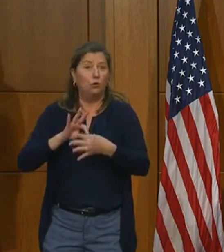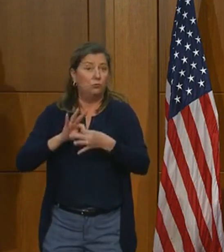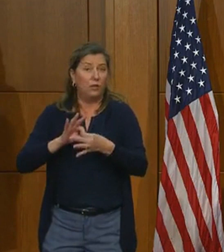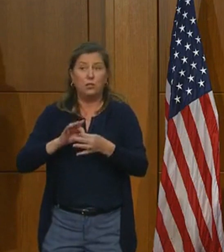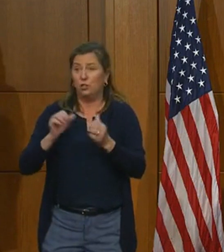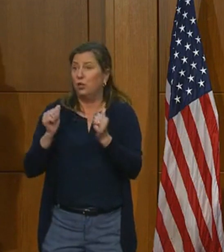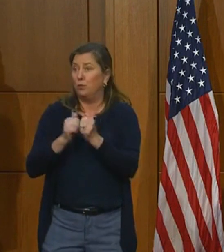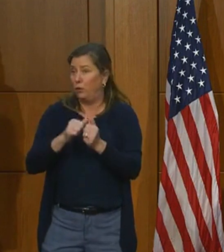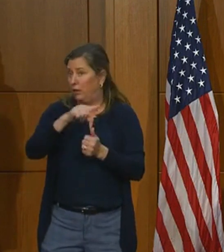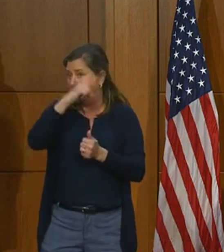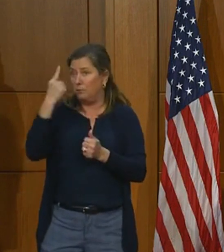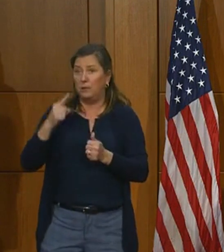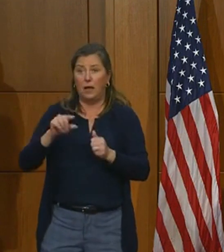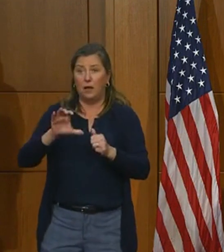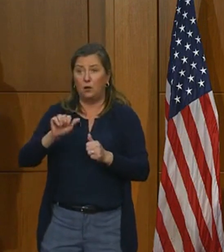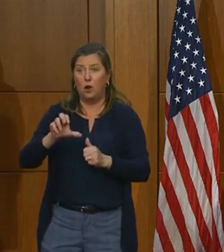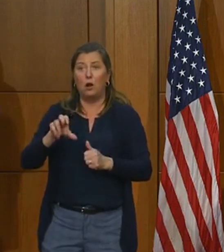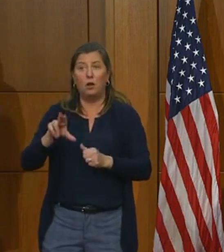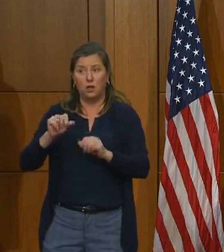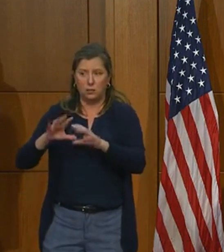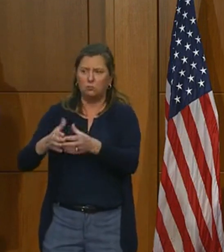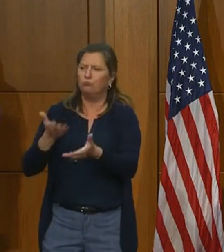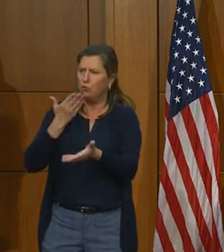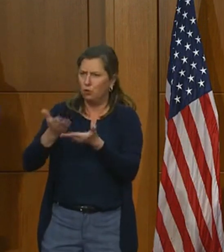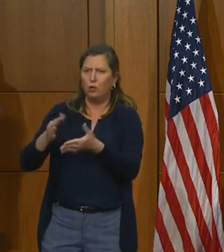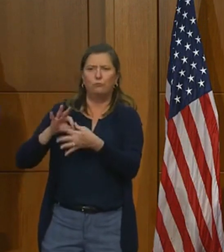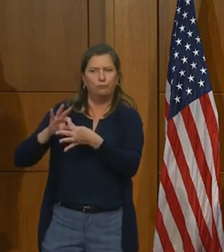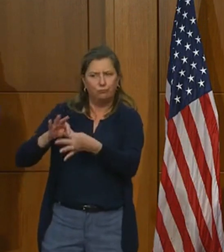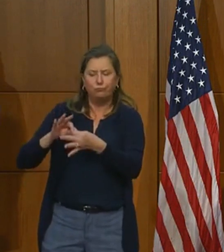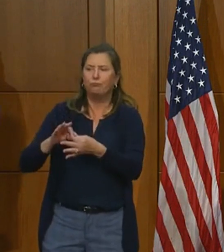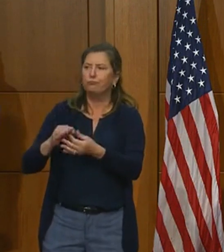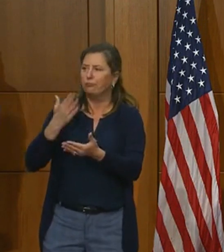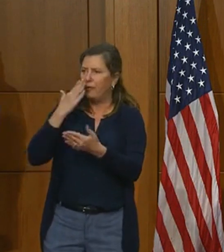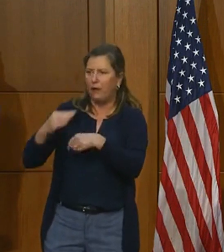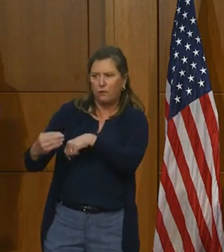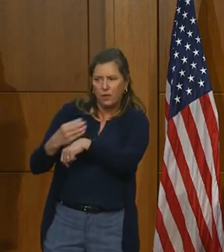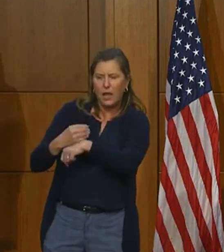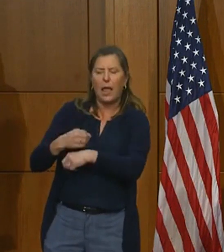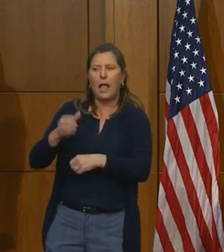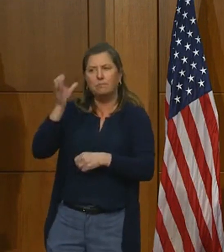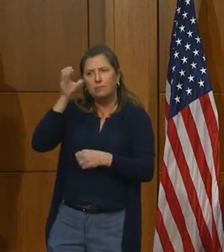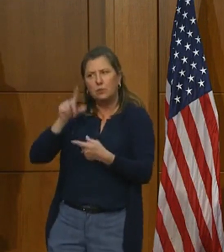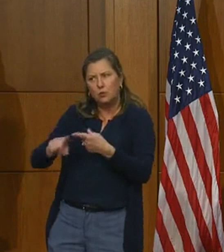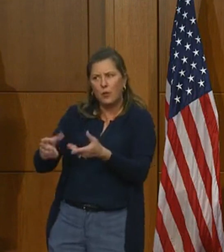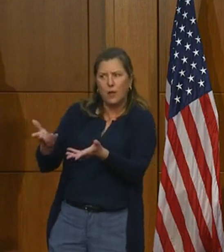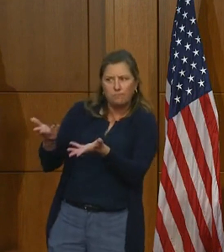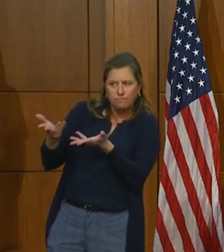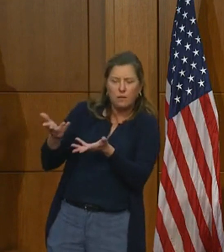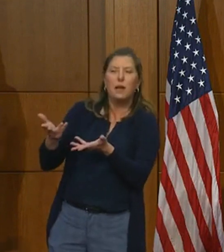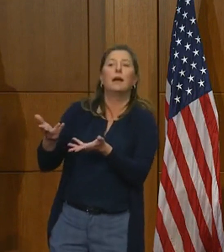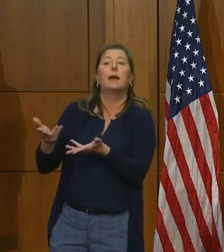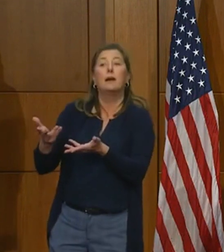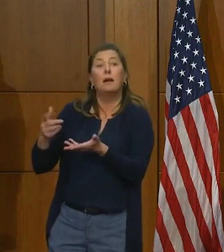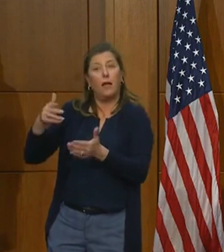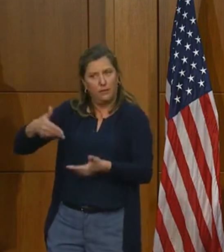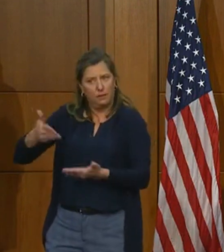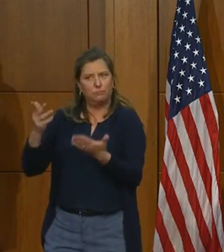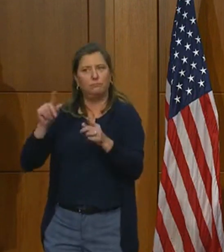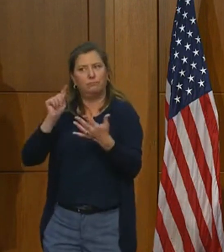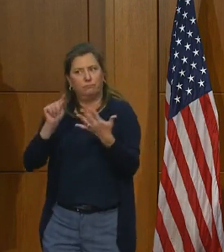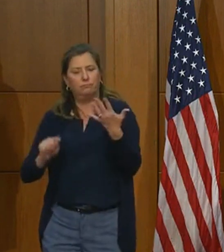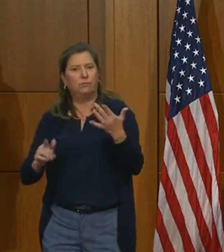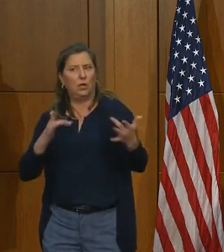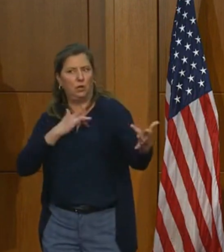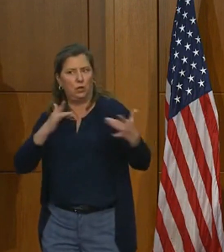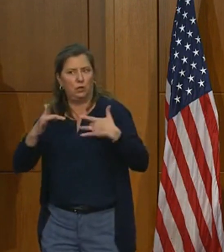with the Black Caucus, and I really do appreciate their input, and I listen to their input. And they raised a number of concerns,